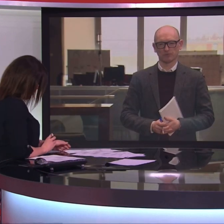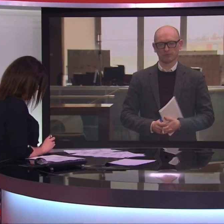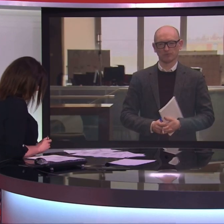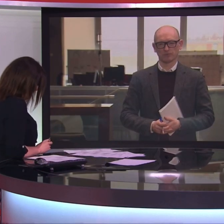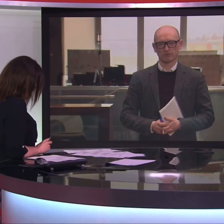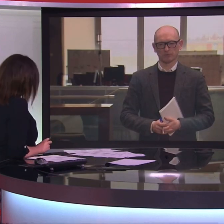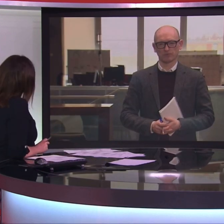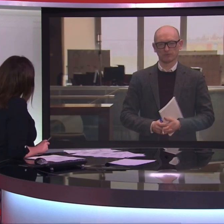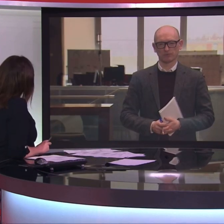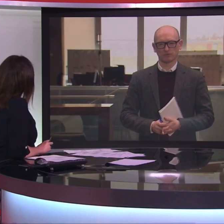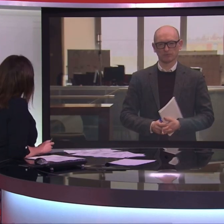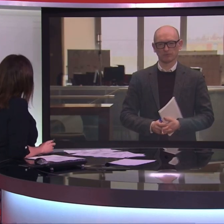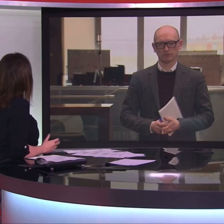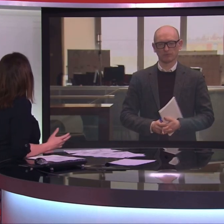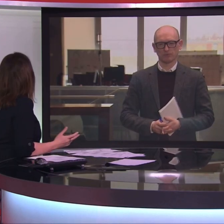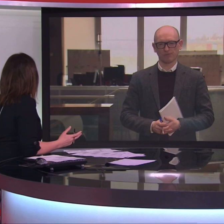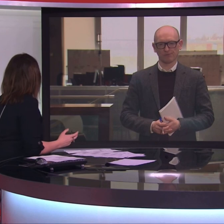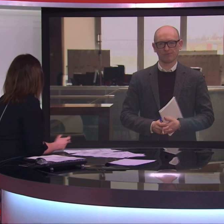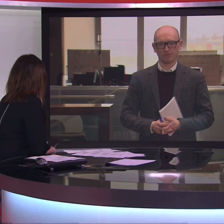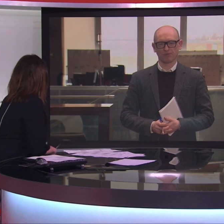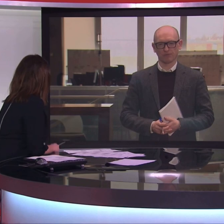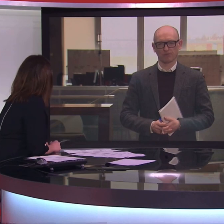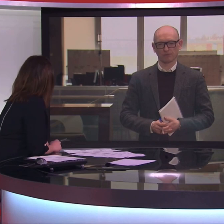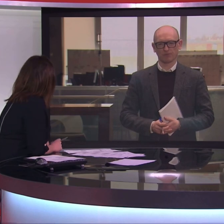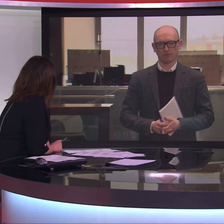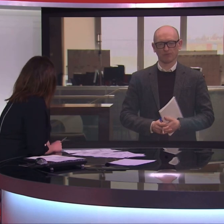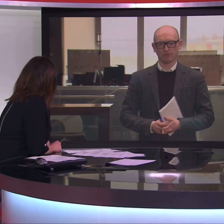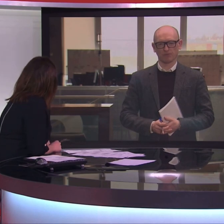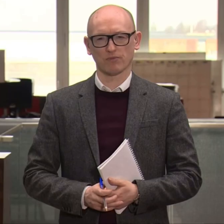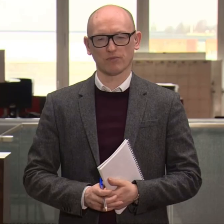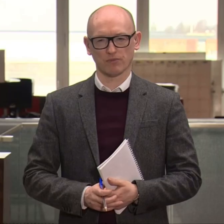know about these allegations of players breaking COVID rules?